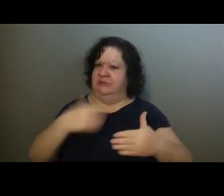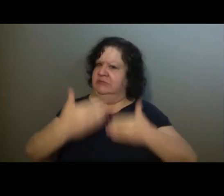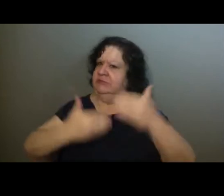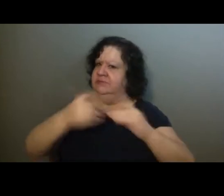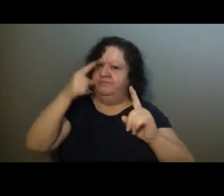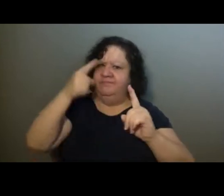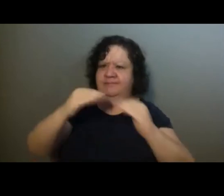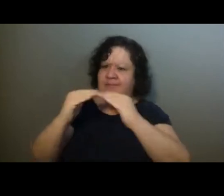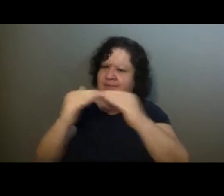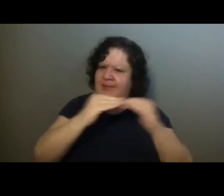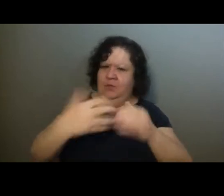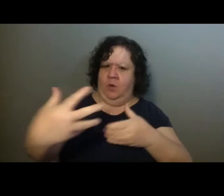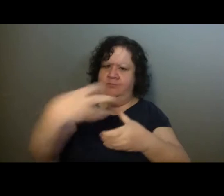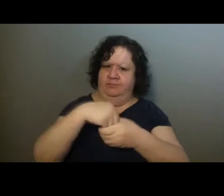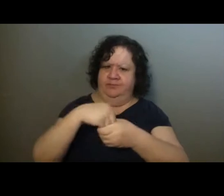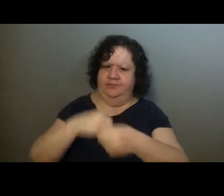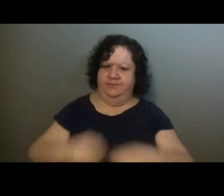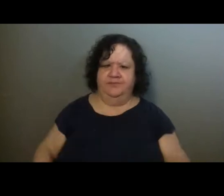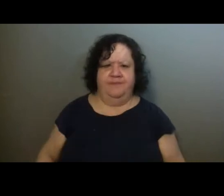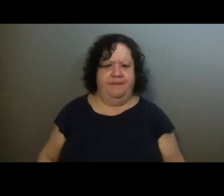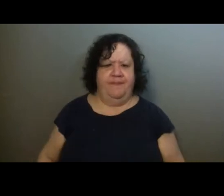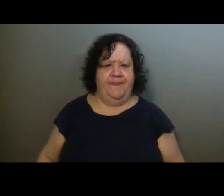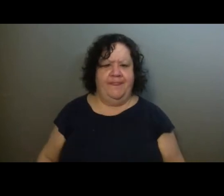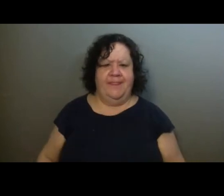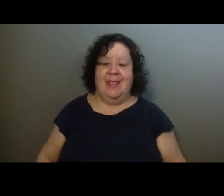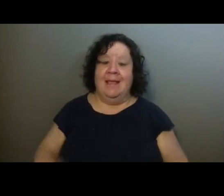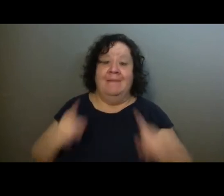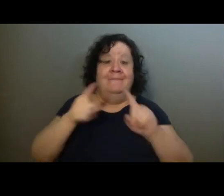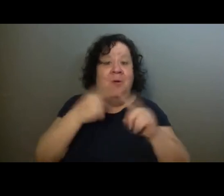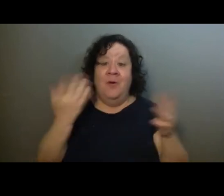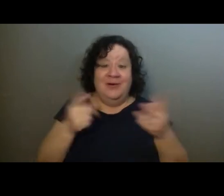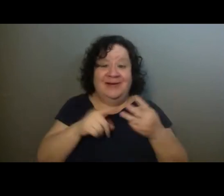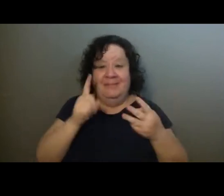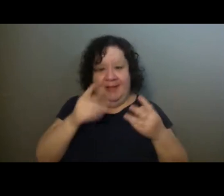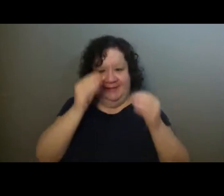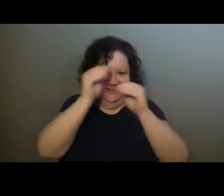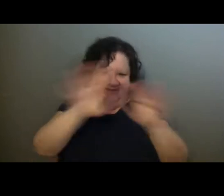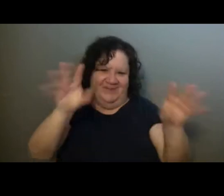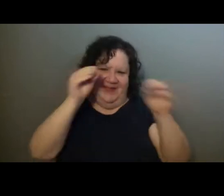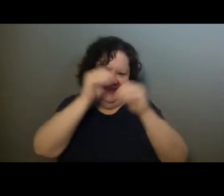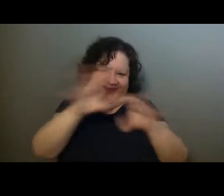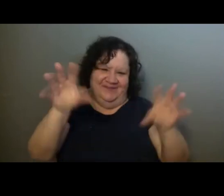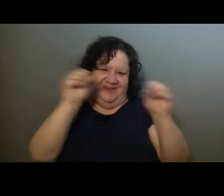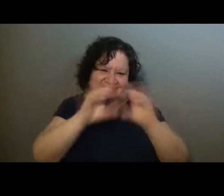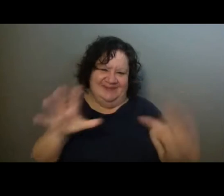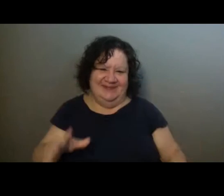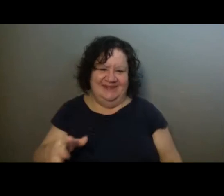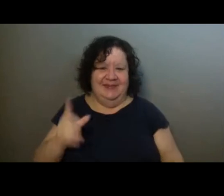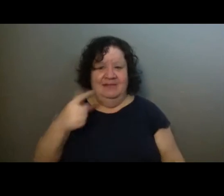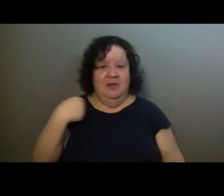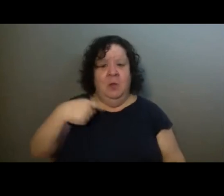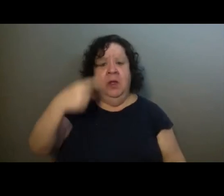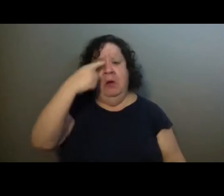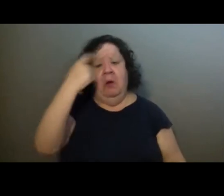think sometimes we take for granted that this is prioritized. It's not always the case. And also advocating